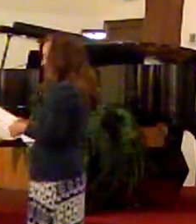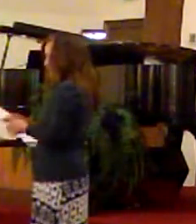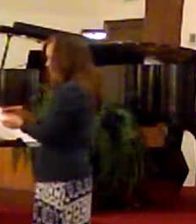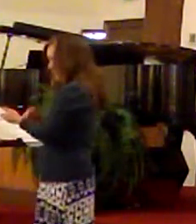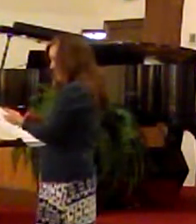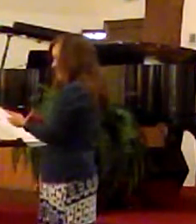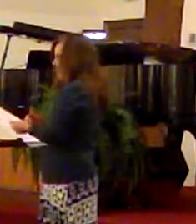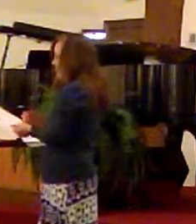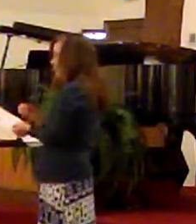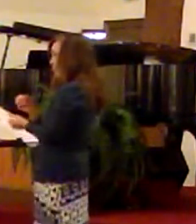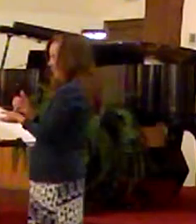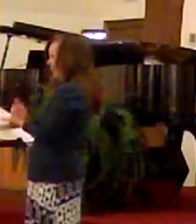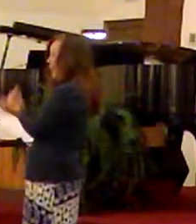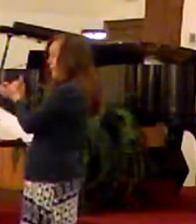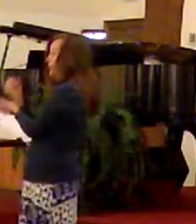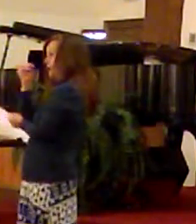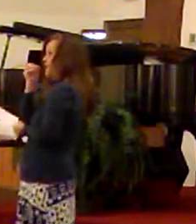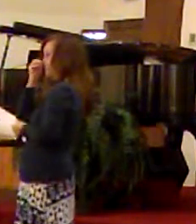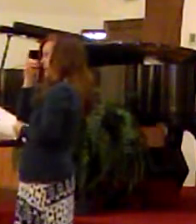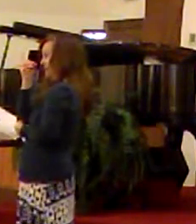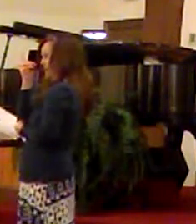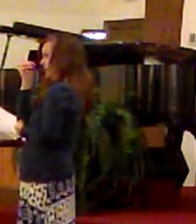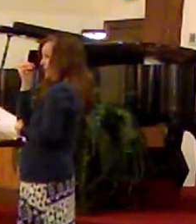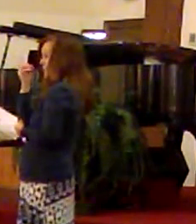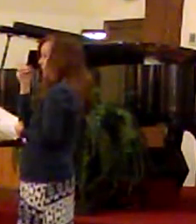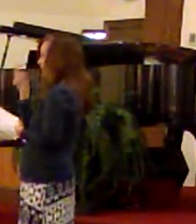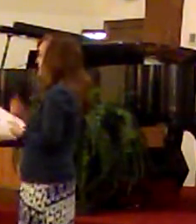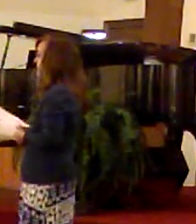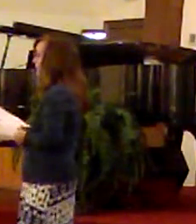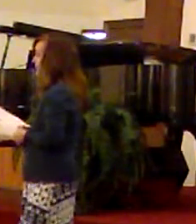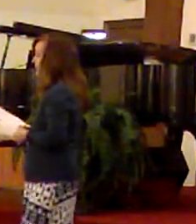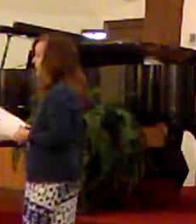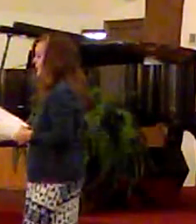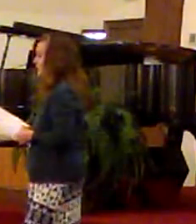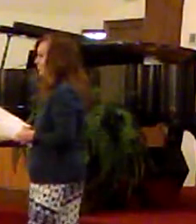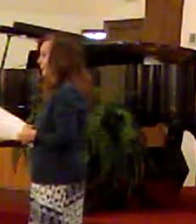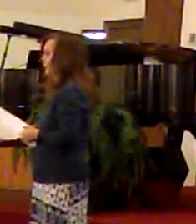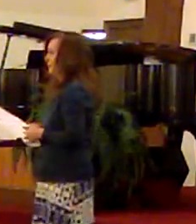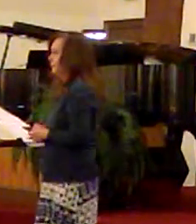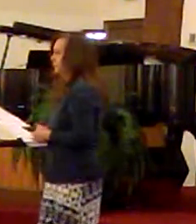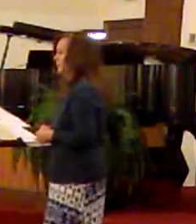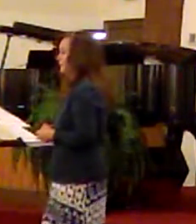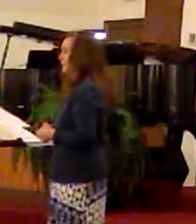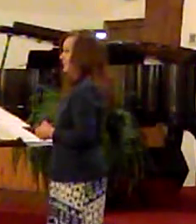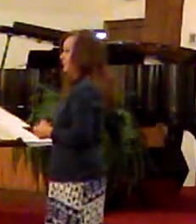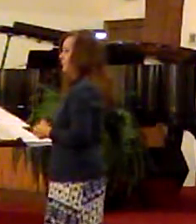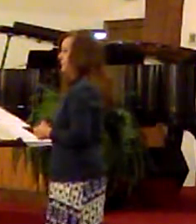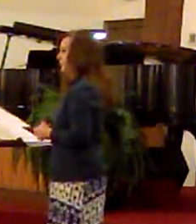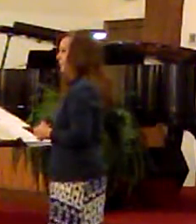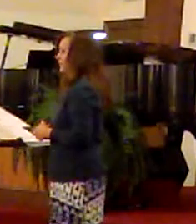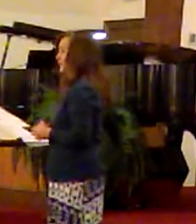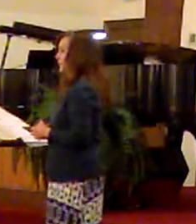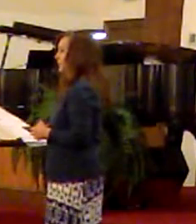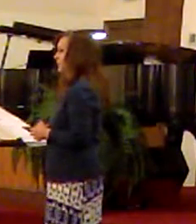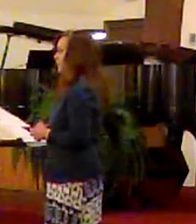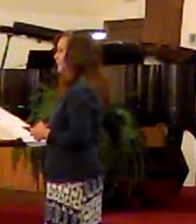Successful interpretation will be a growing process involving your daily reading and constant study.